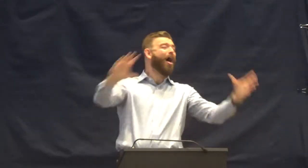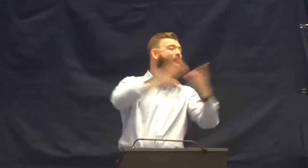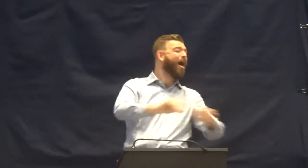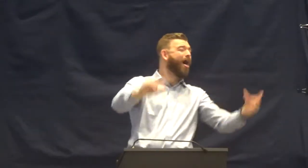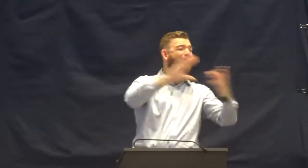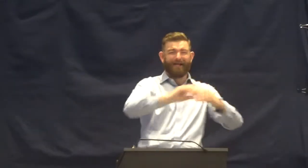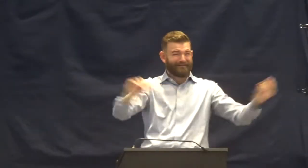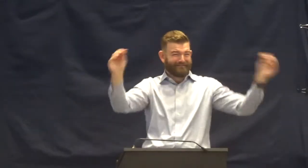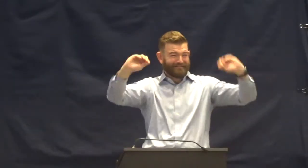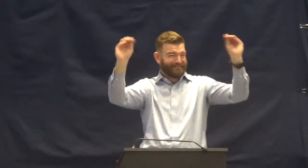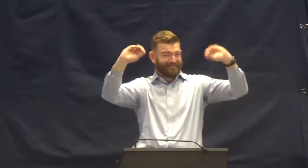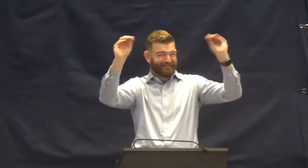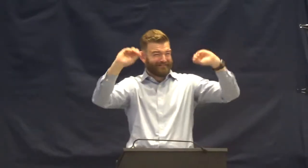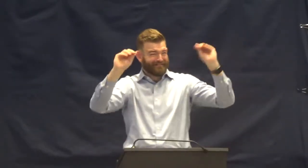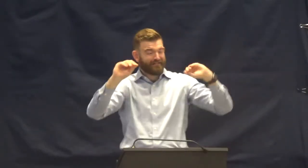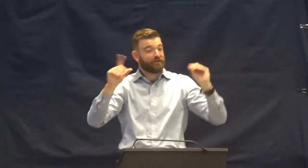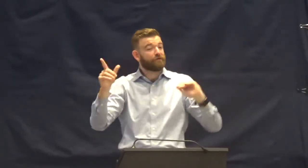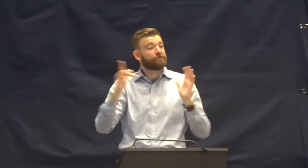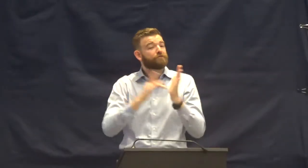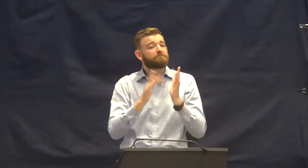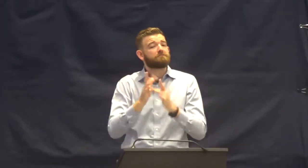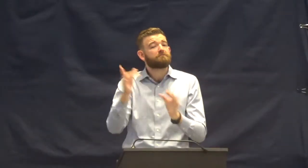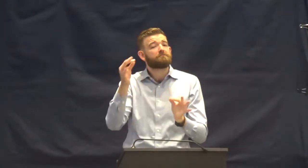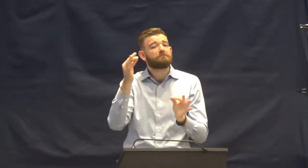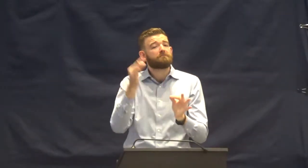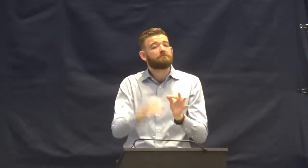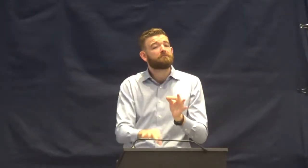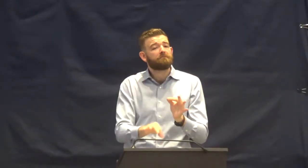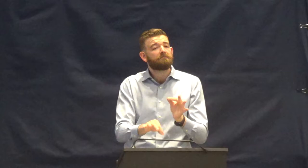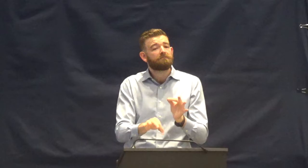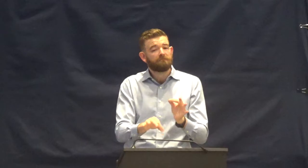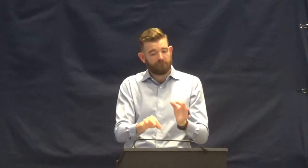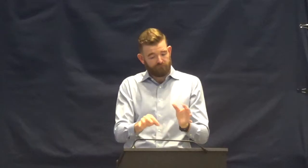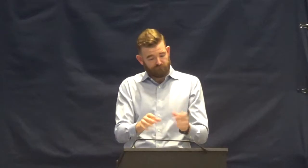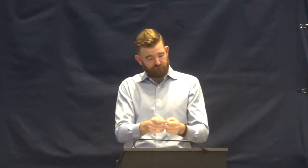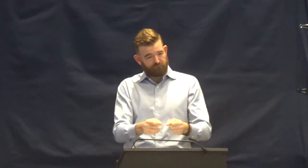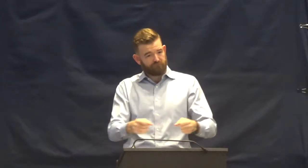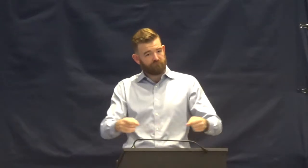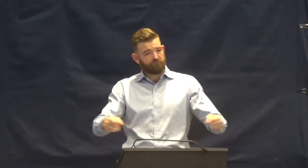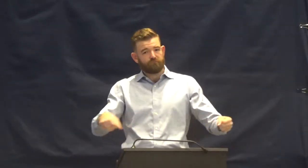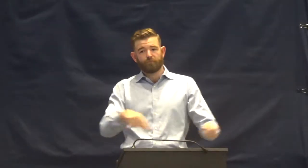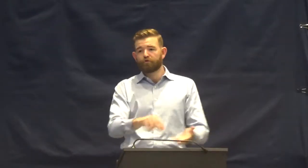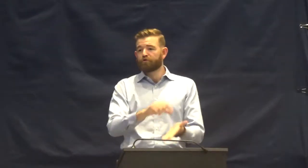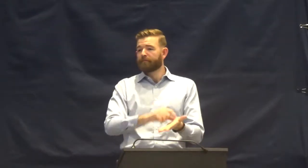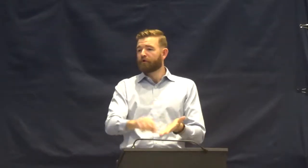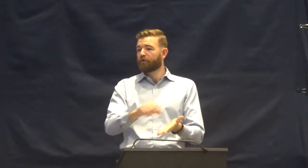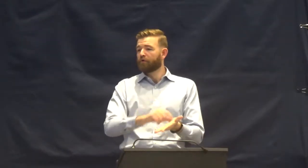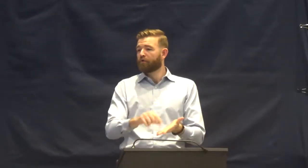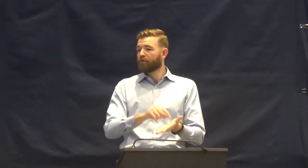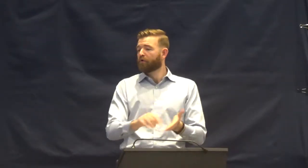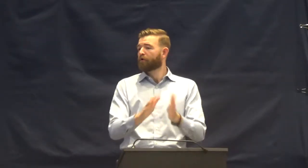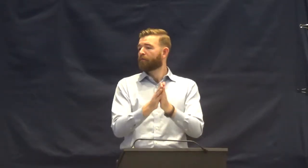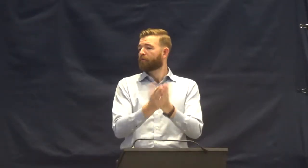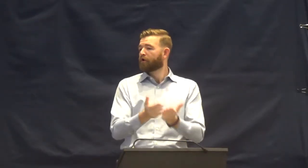You know, Jesus didn't go off on his own and making up stuff. Jesus' message was